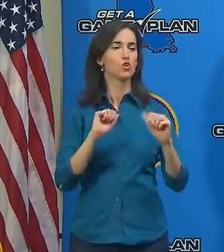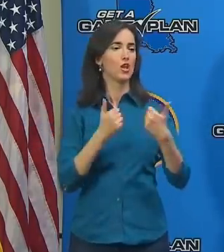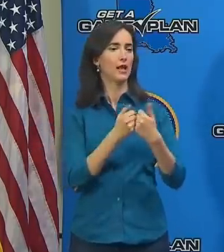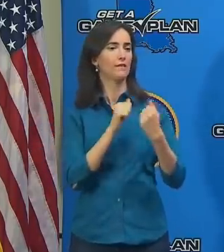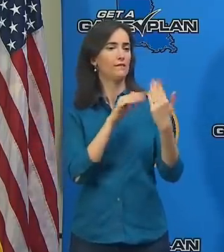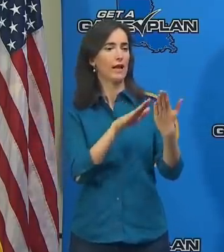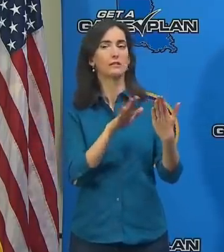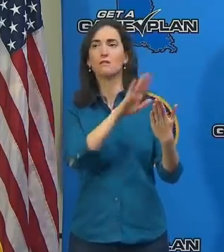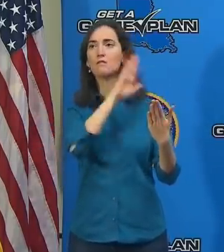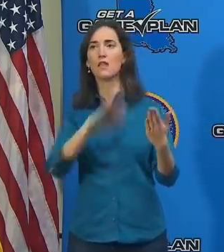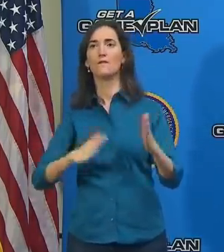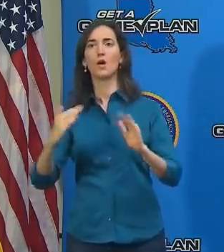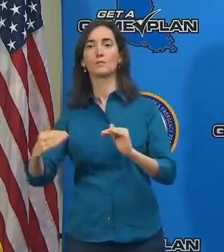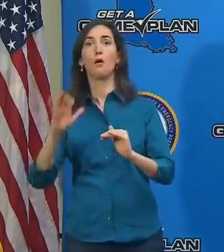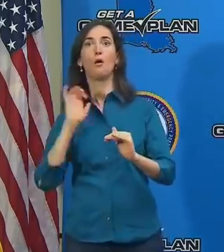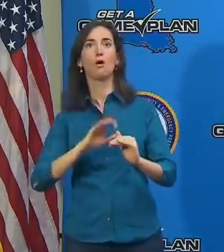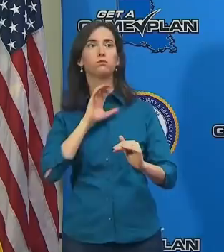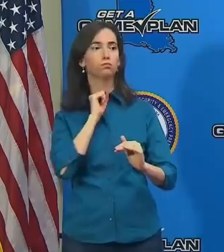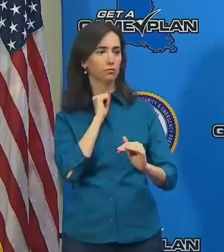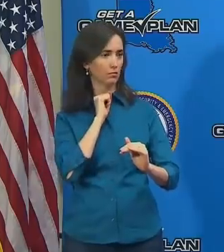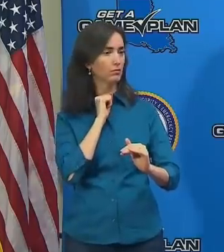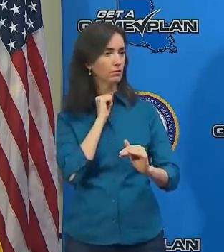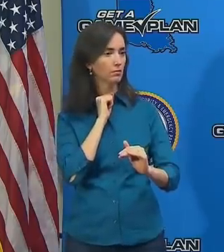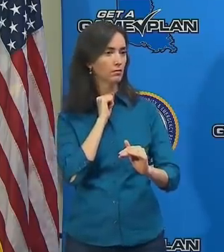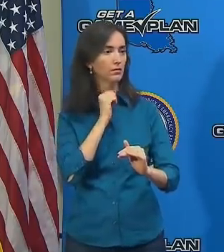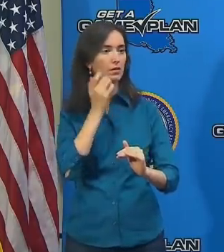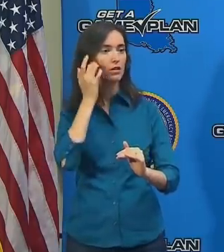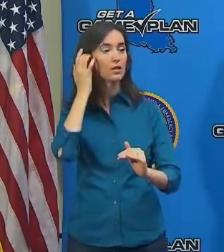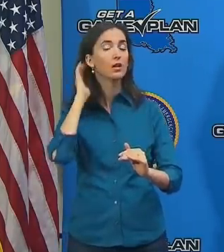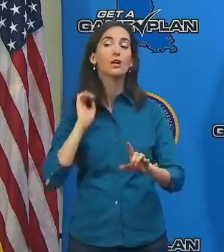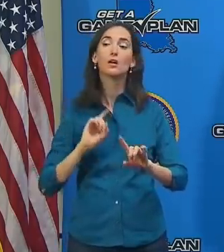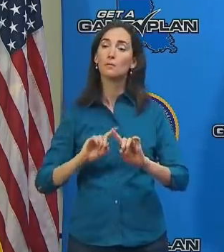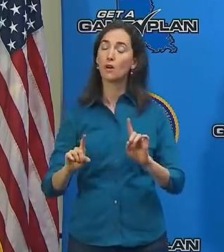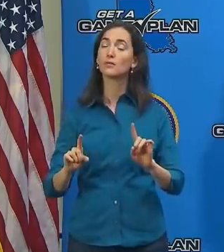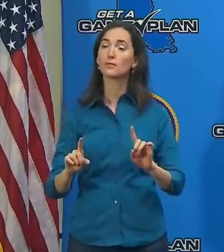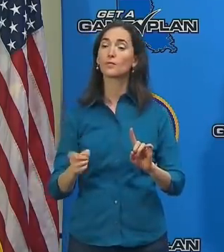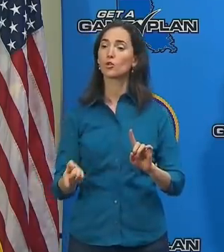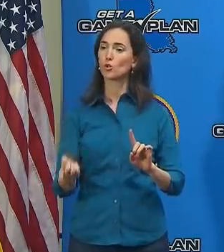even imagine now. But we have a great team